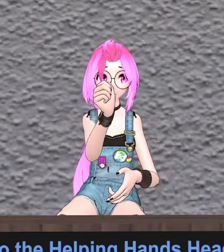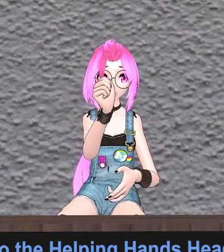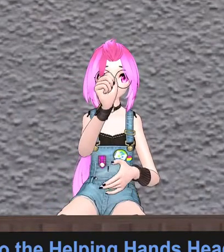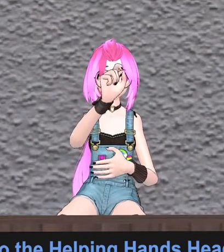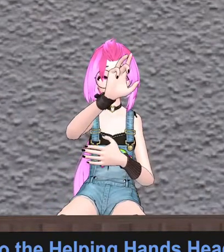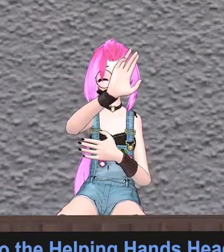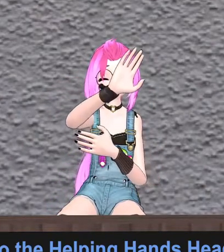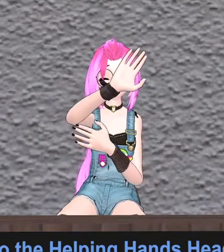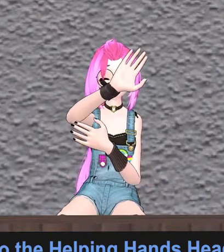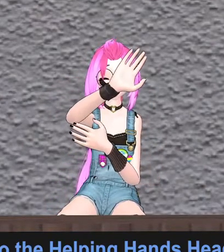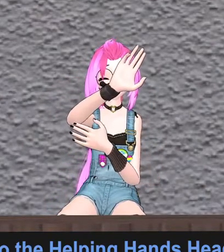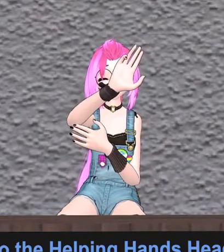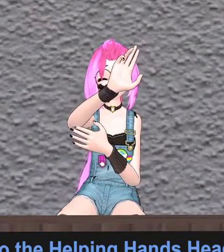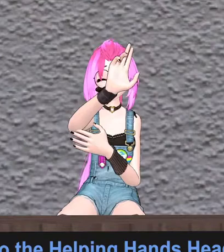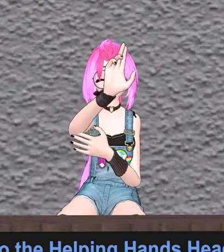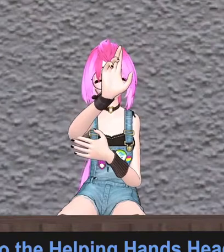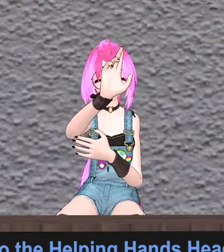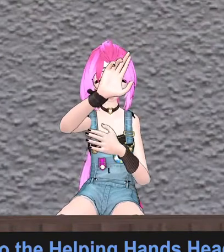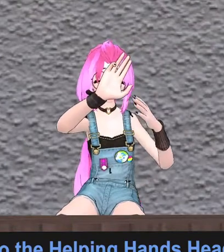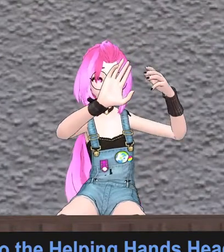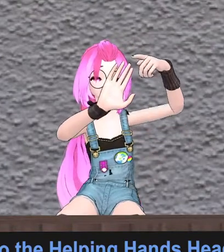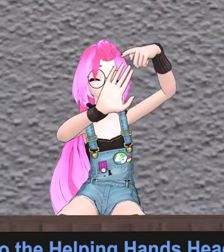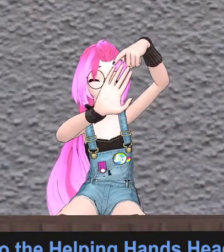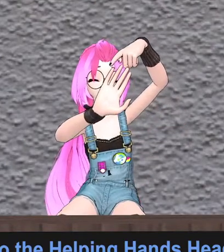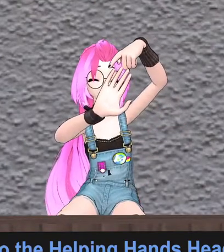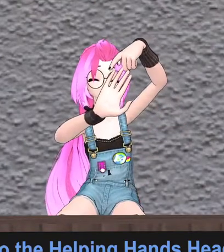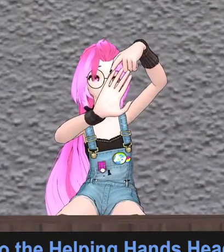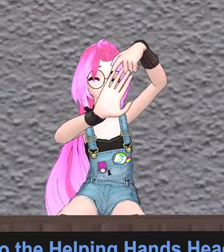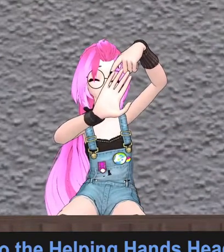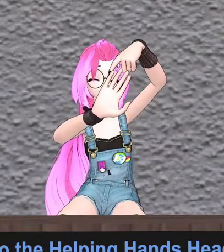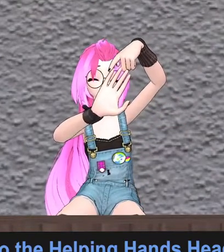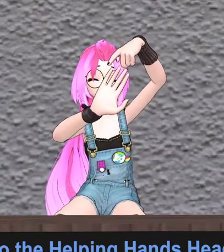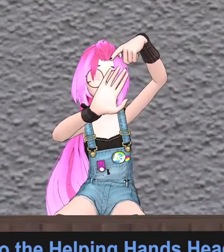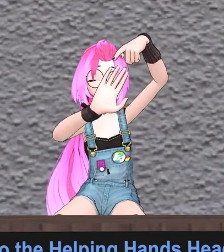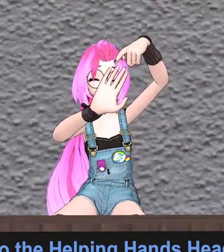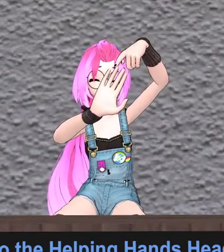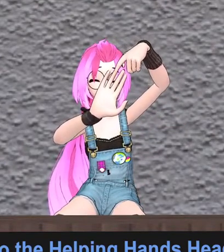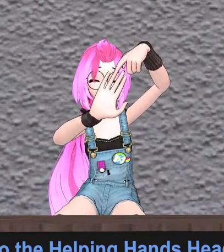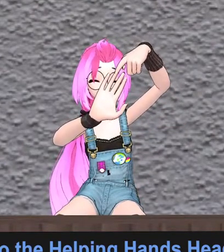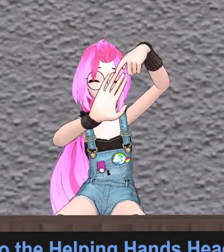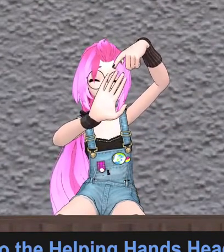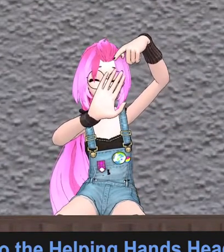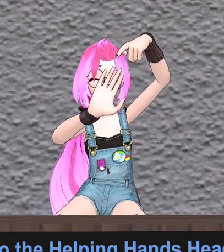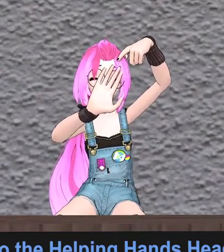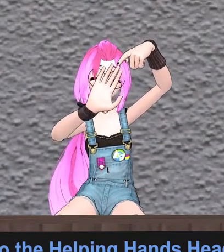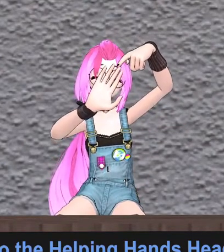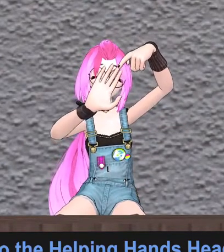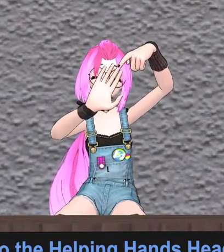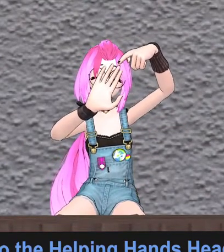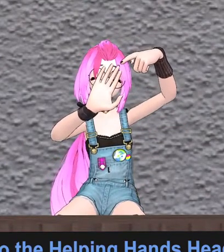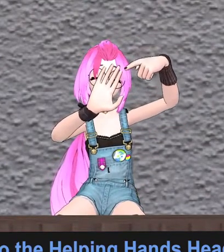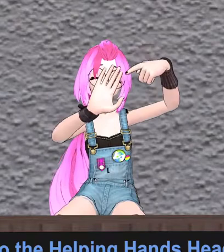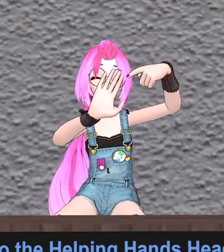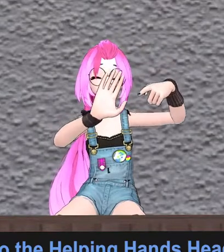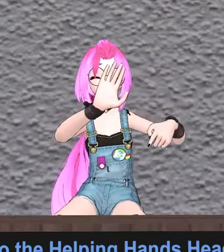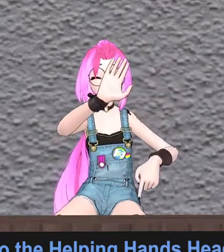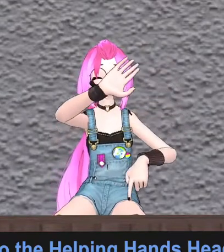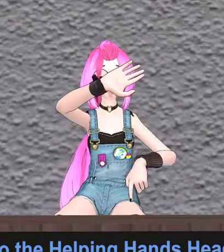individually. It's really hard to do it in VR, but you're doing my pinky closes, my ring finger closes, my middle finger closes, my pointer